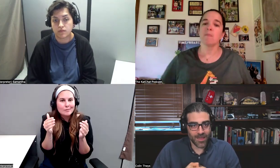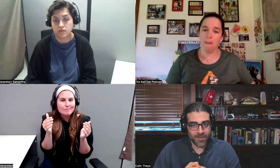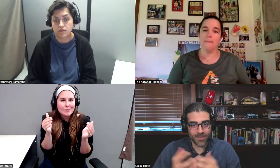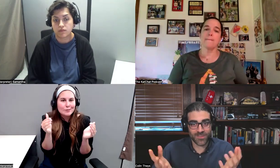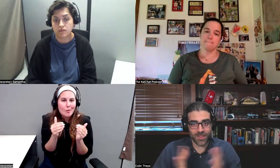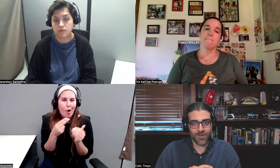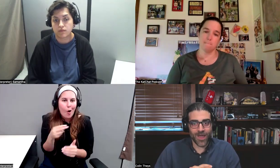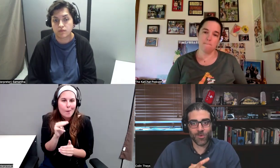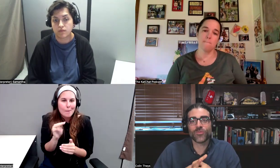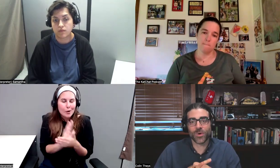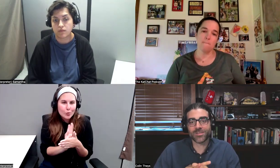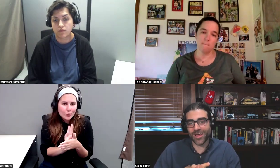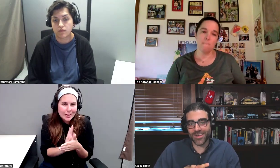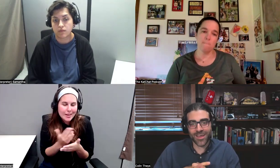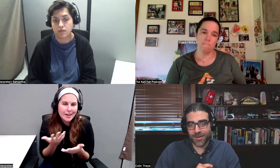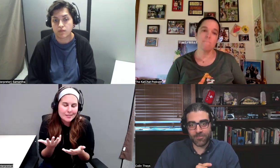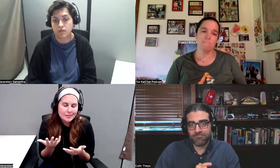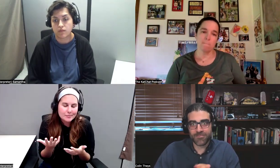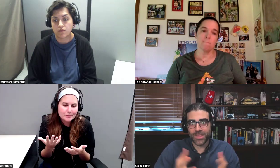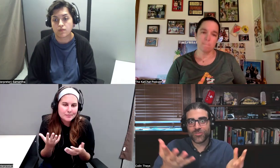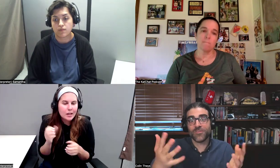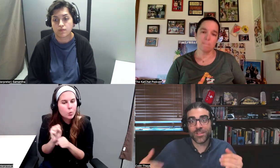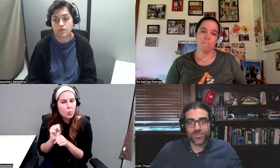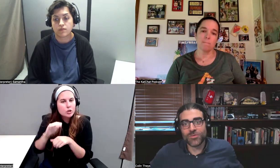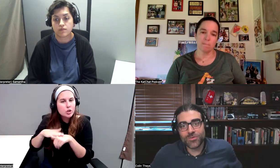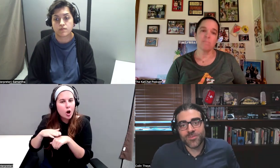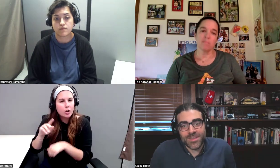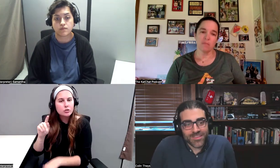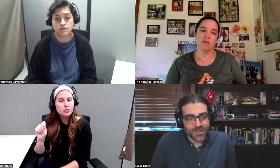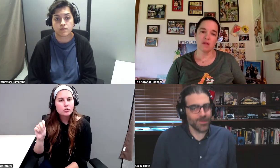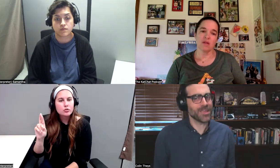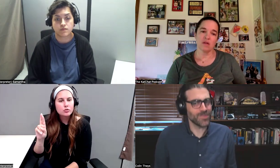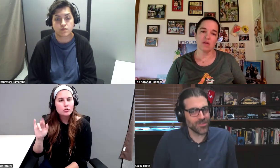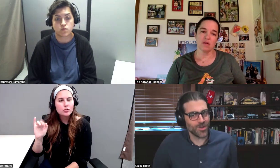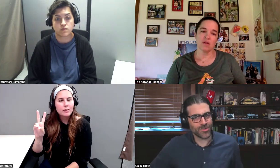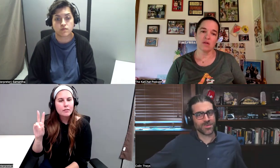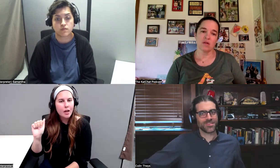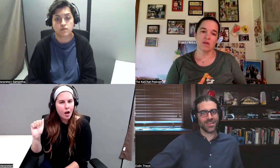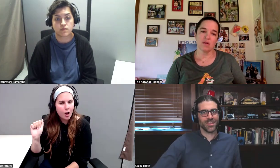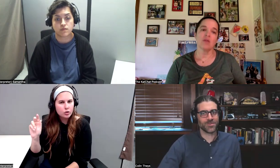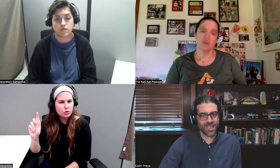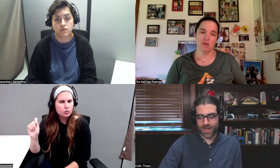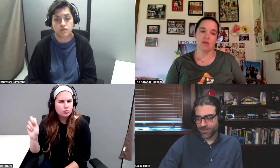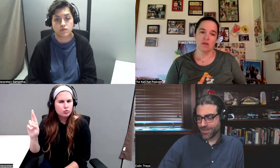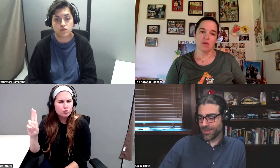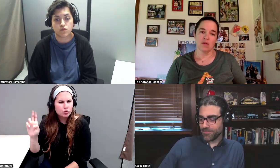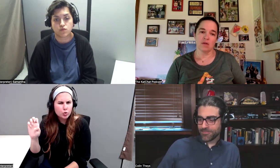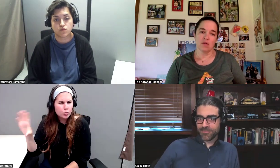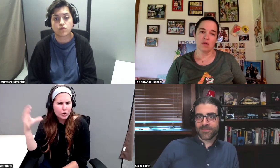right? Like I just say, like, I also worked on Trivially True Christmas. I think it was actually called Christmas at St. Nick's when it came